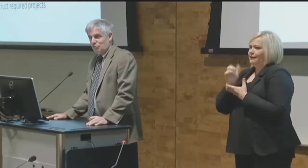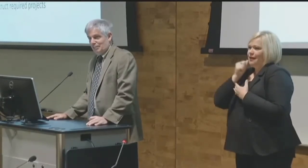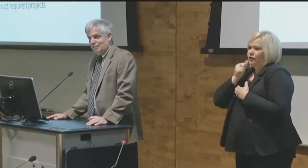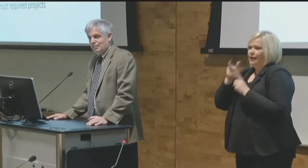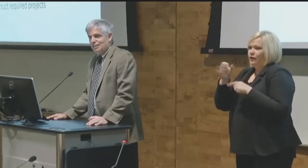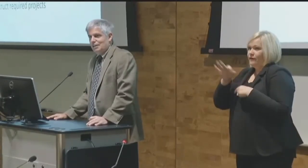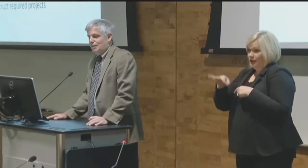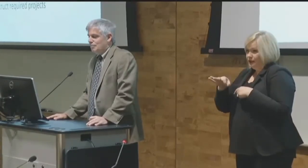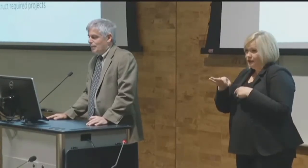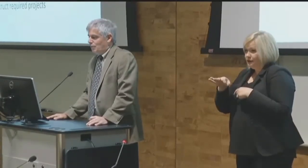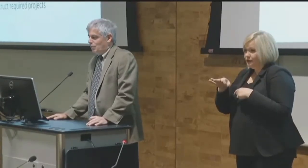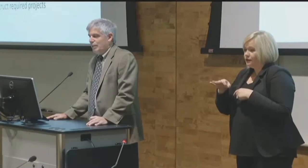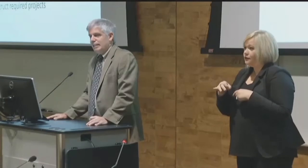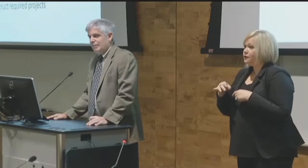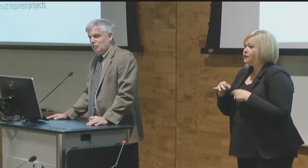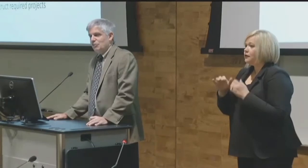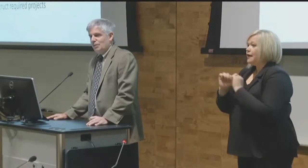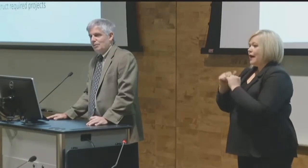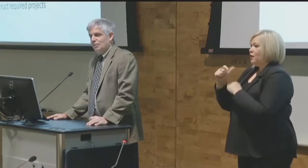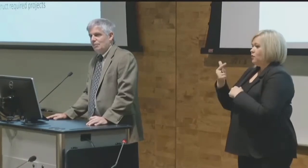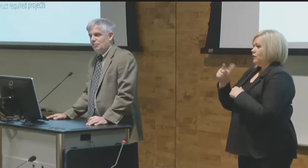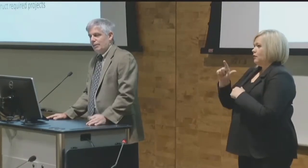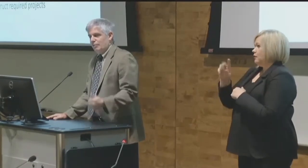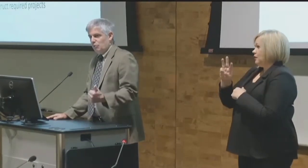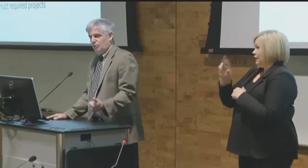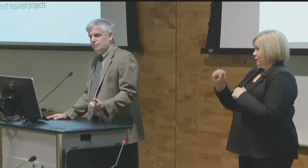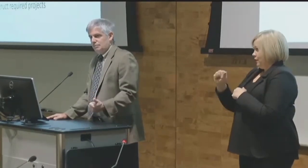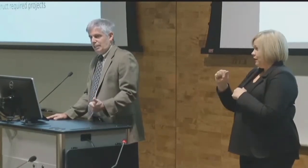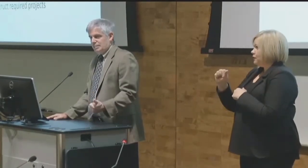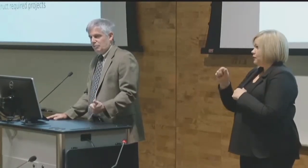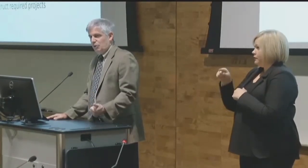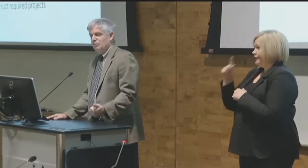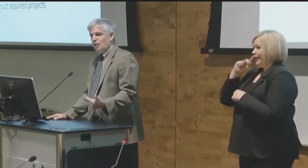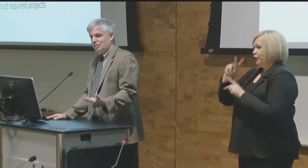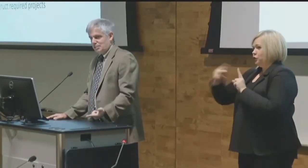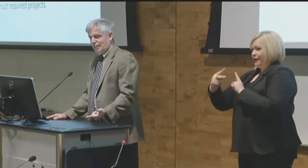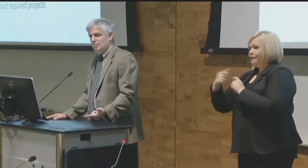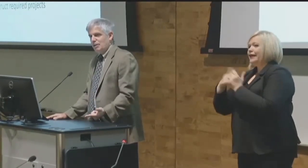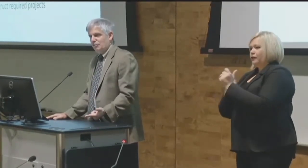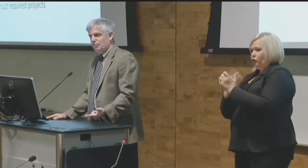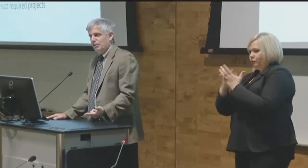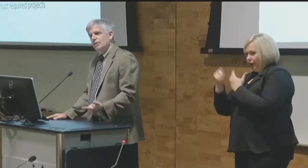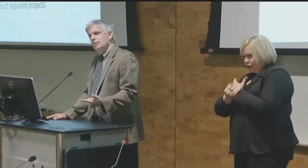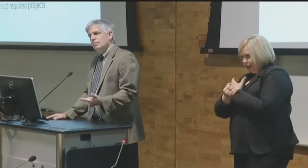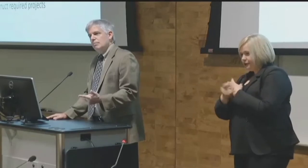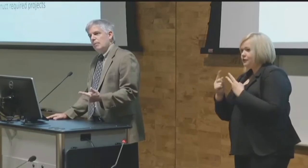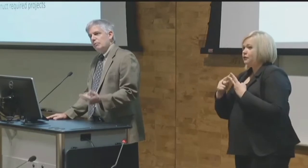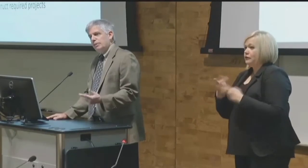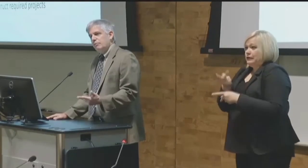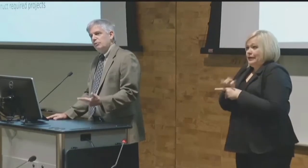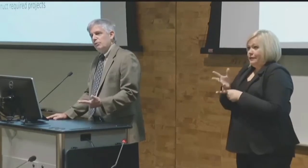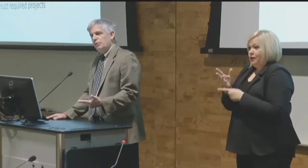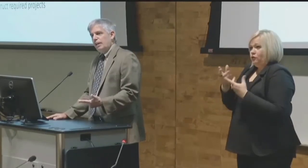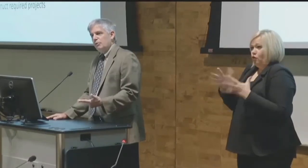from Flint. The way GLEWA looks at it is they can avoid, like I said, avoid some projects. They keep a customer. But